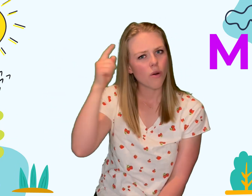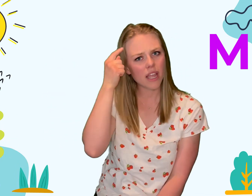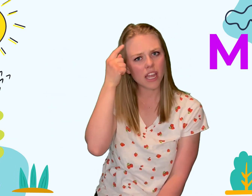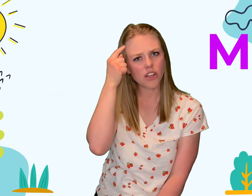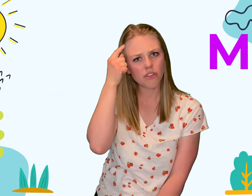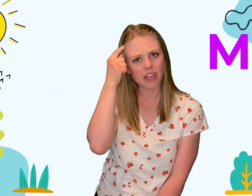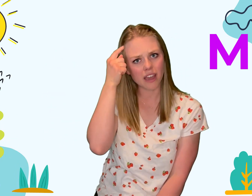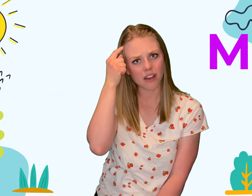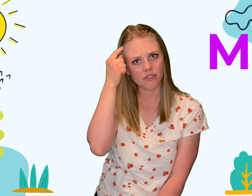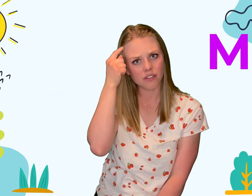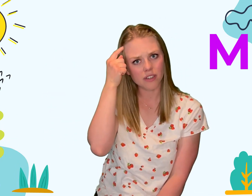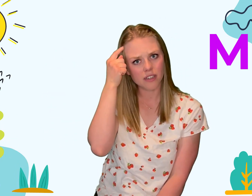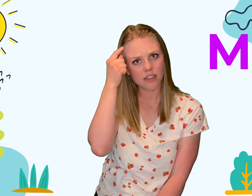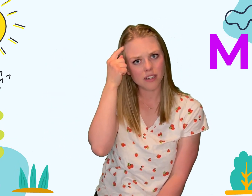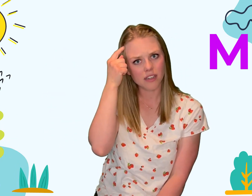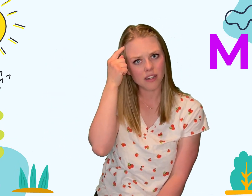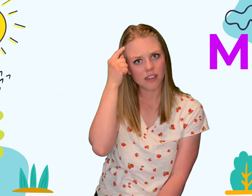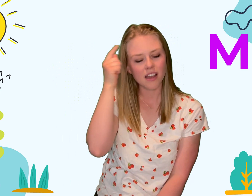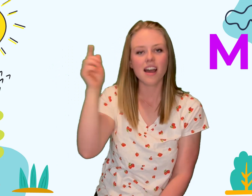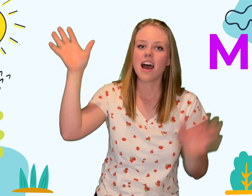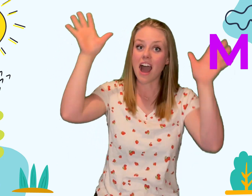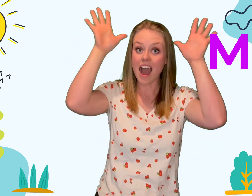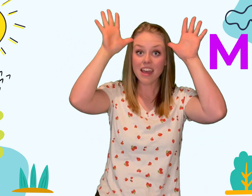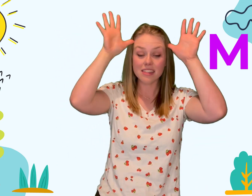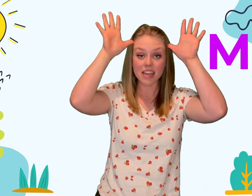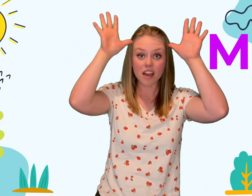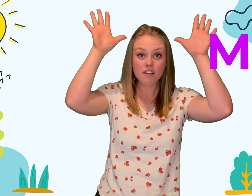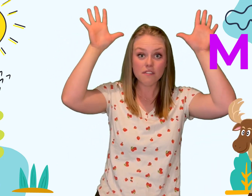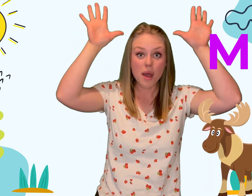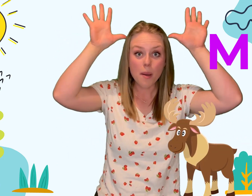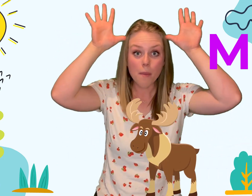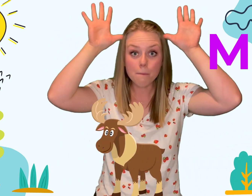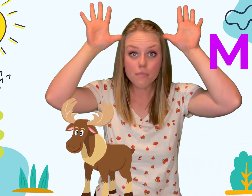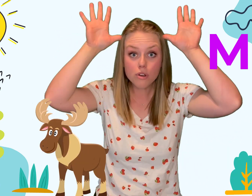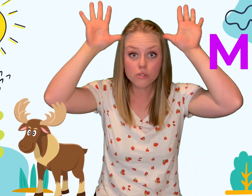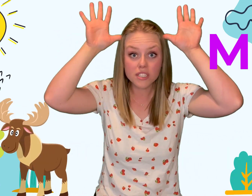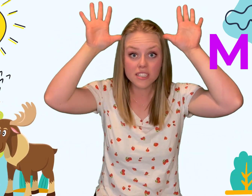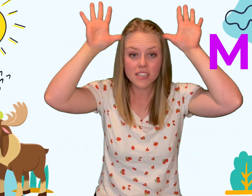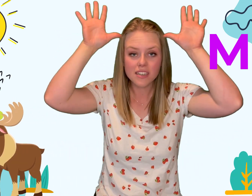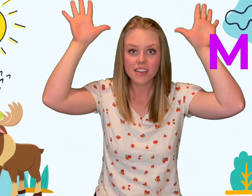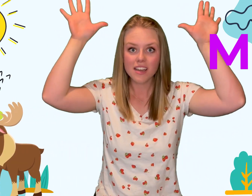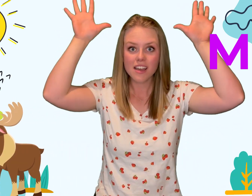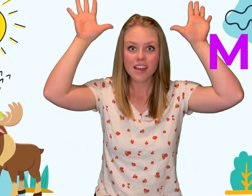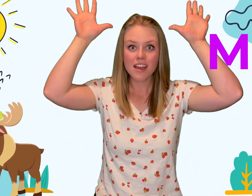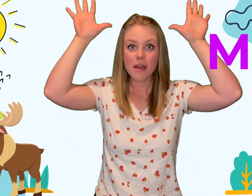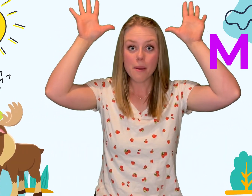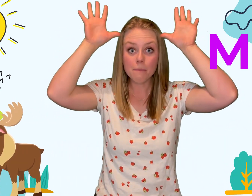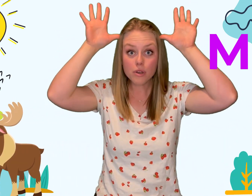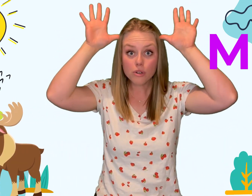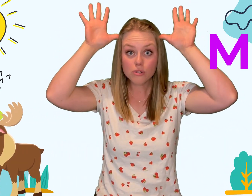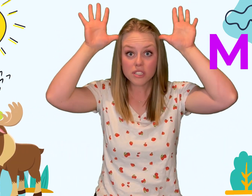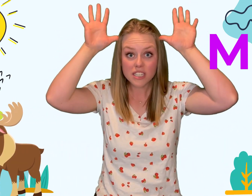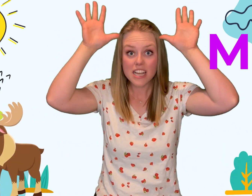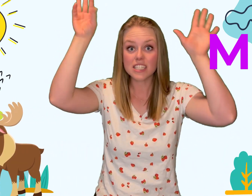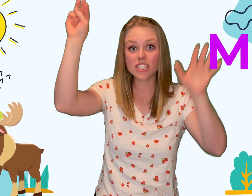can you think of? I think of moose. Moose starts